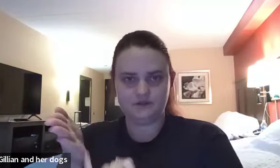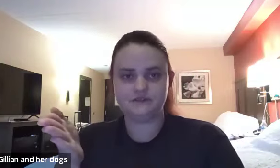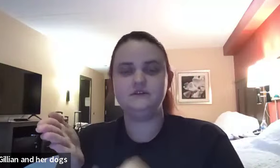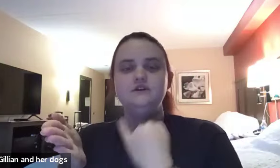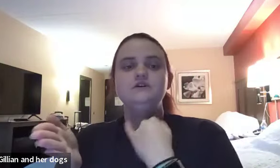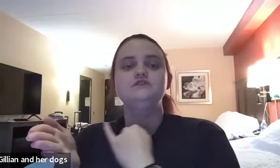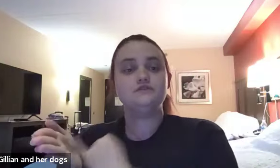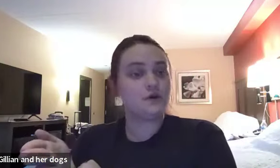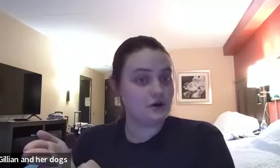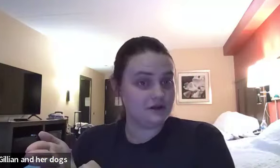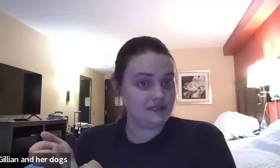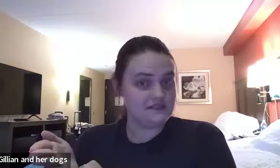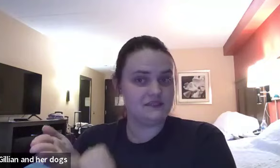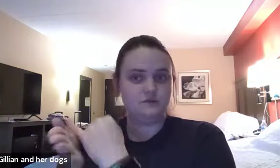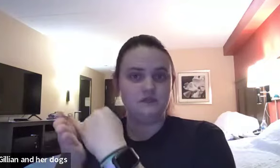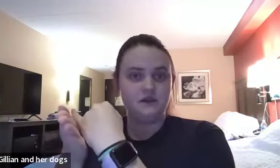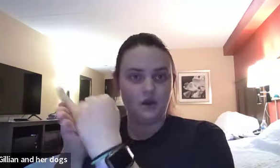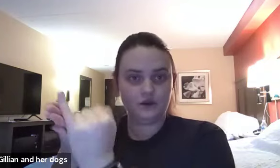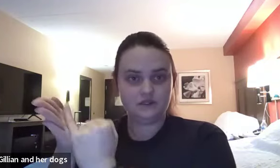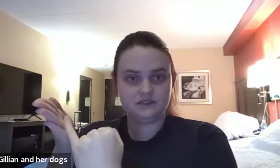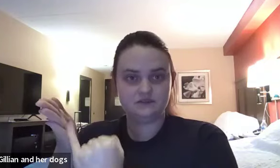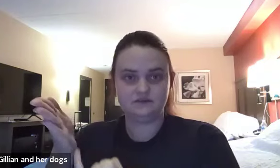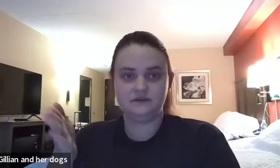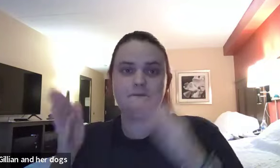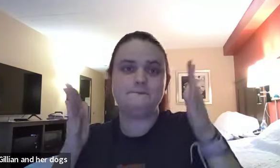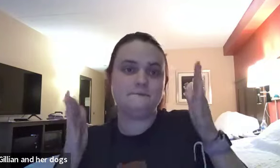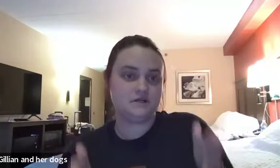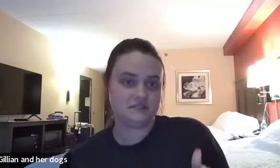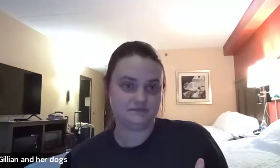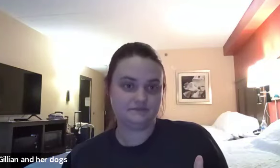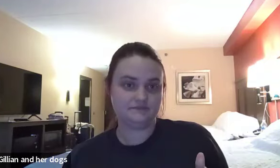Art. So for artist, it would be art person.